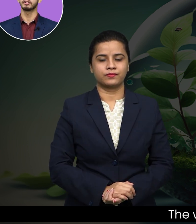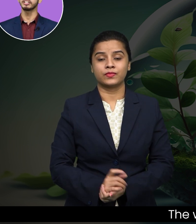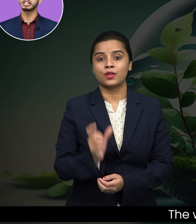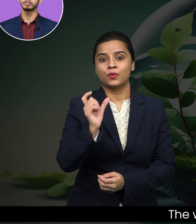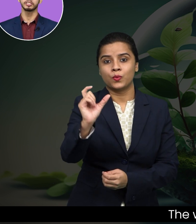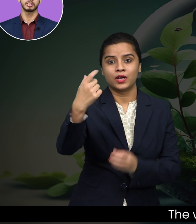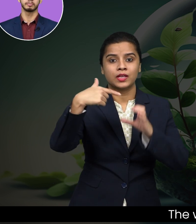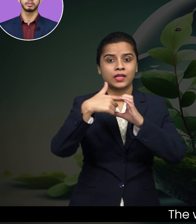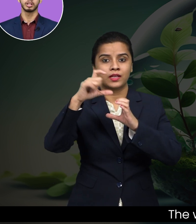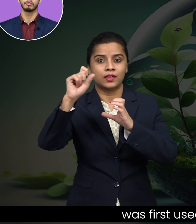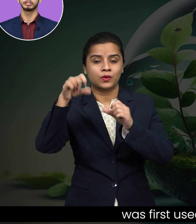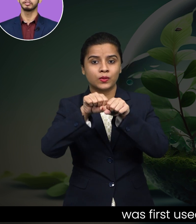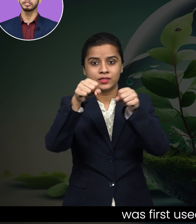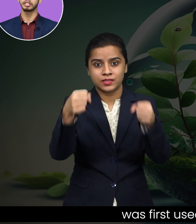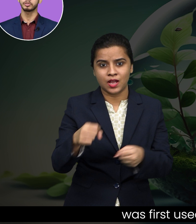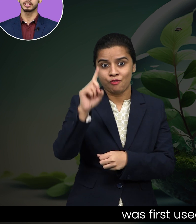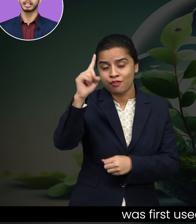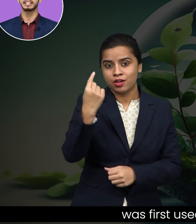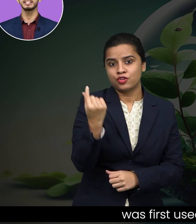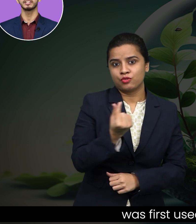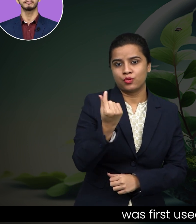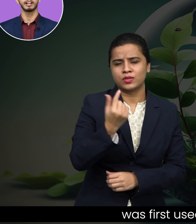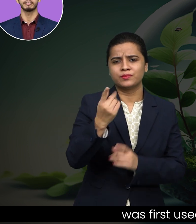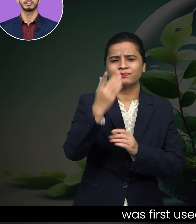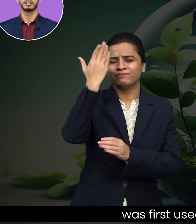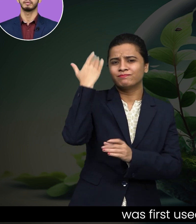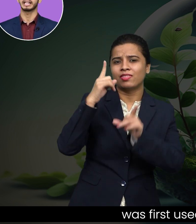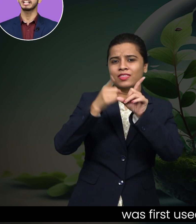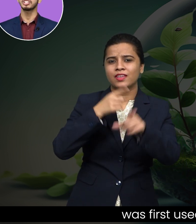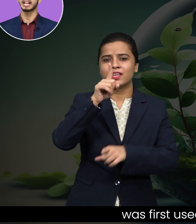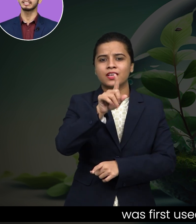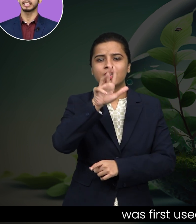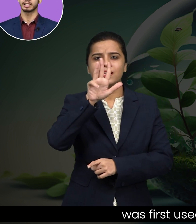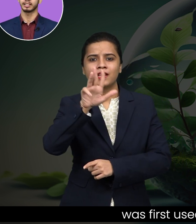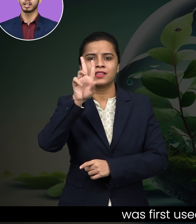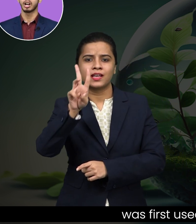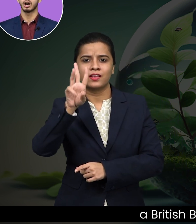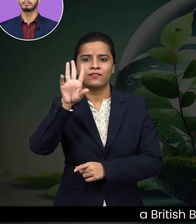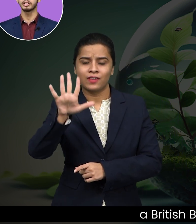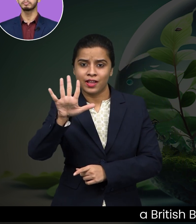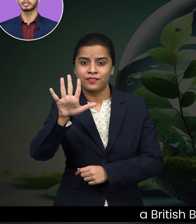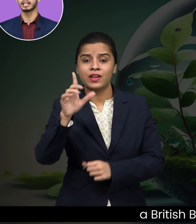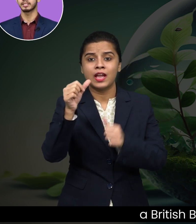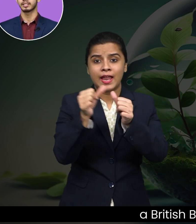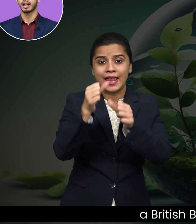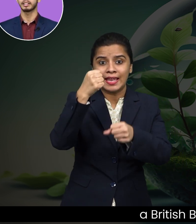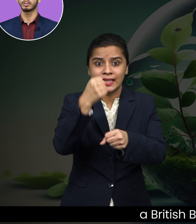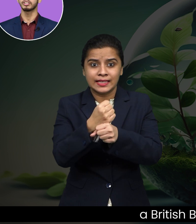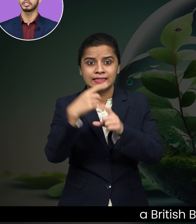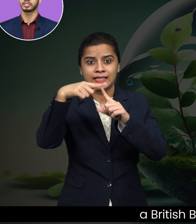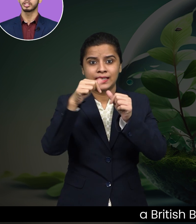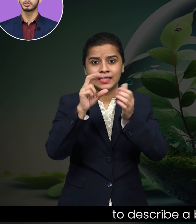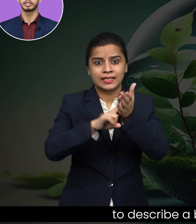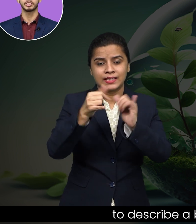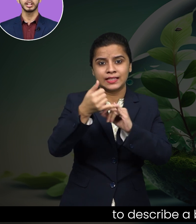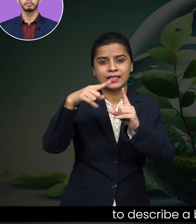The word ecosystem was first used in 1935 by A.G. Tansley, a British botanist and